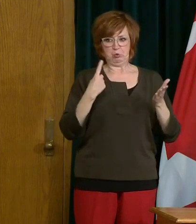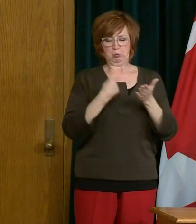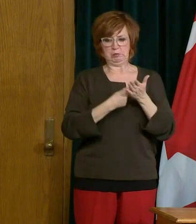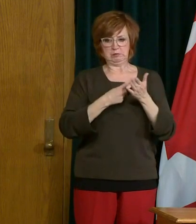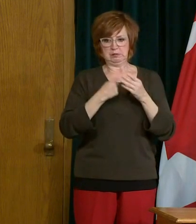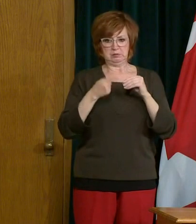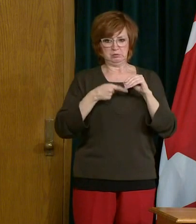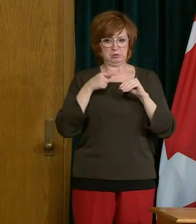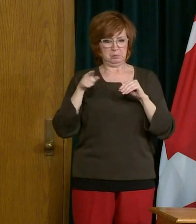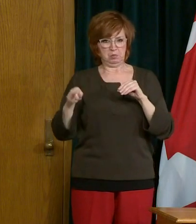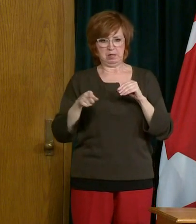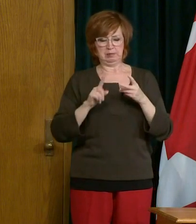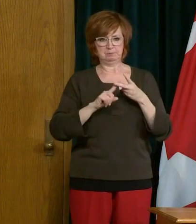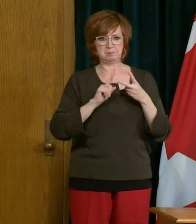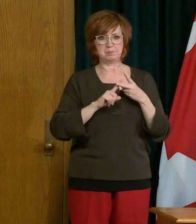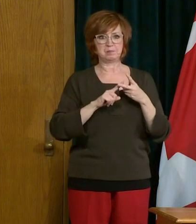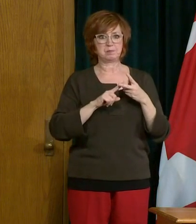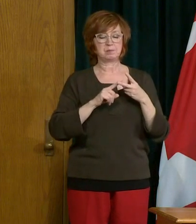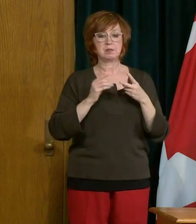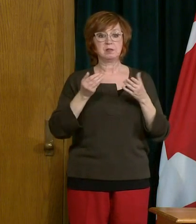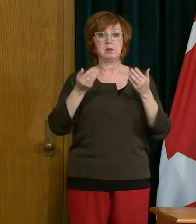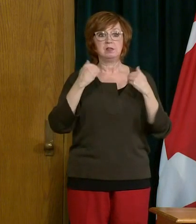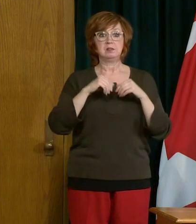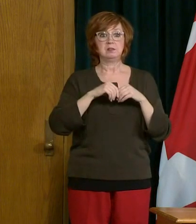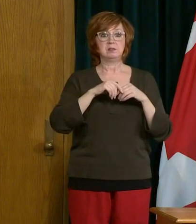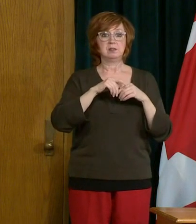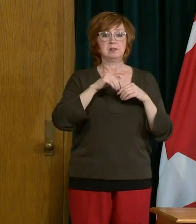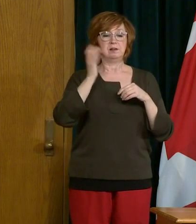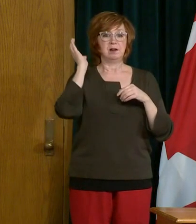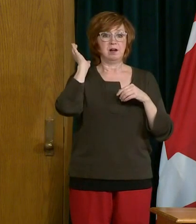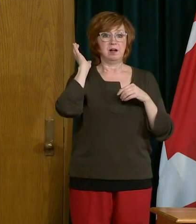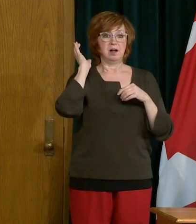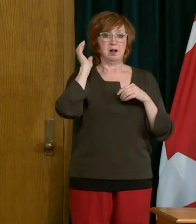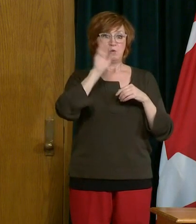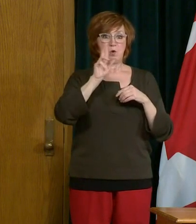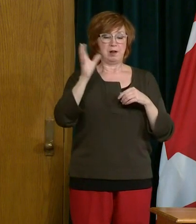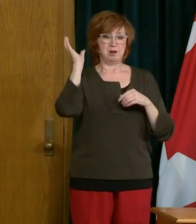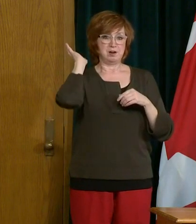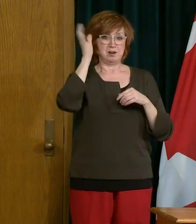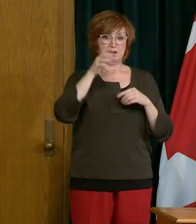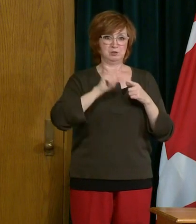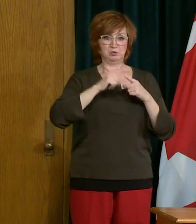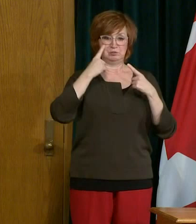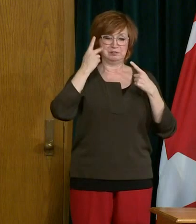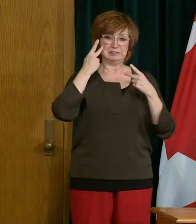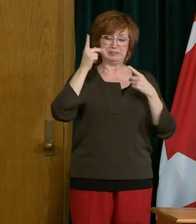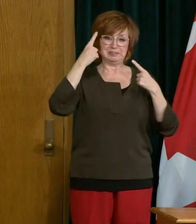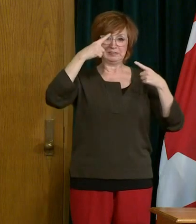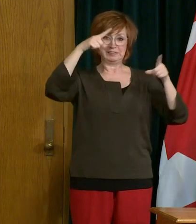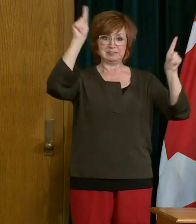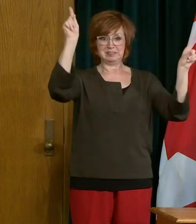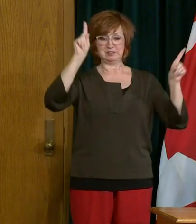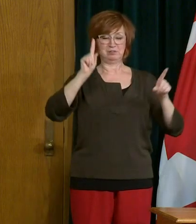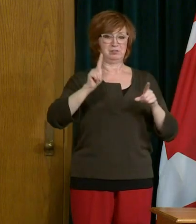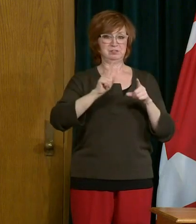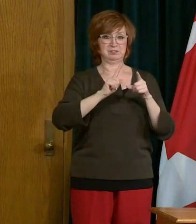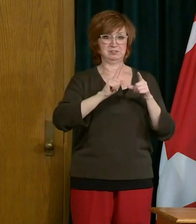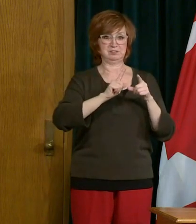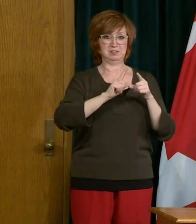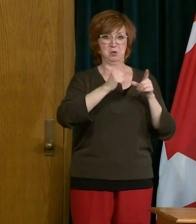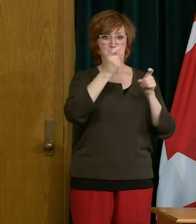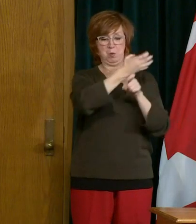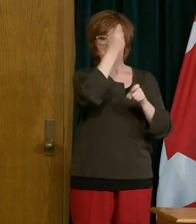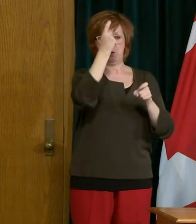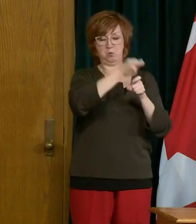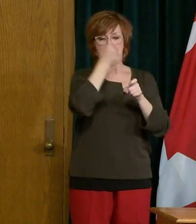large gatherings, such as going to Rider game to watch them be successful in each and every game,